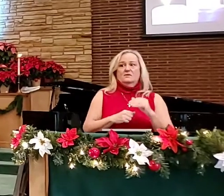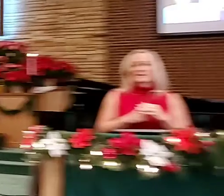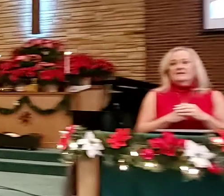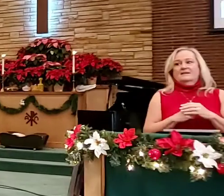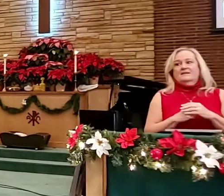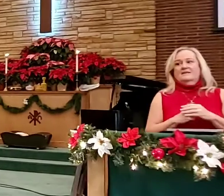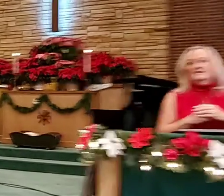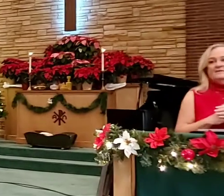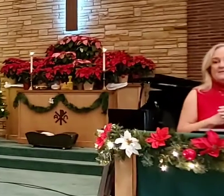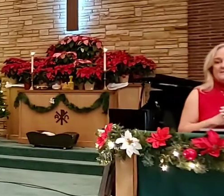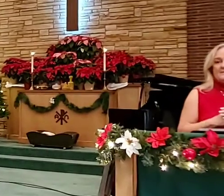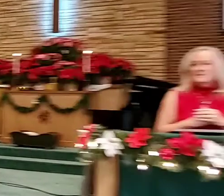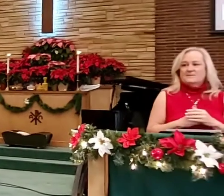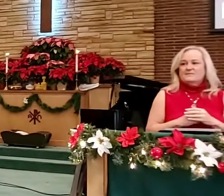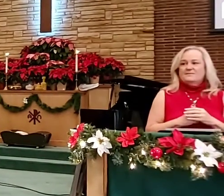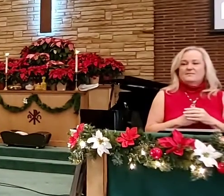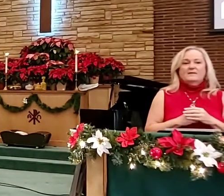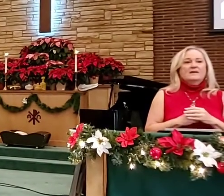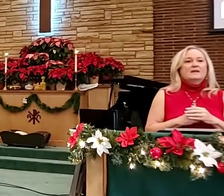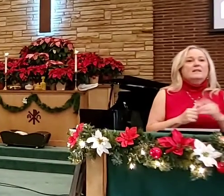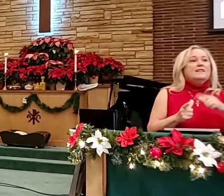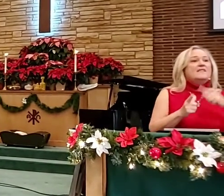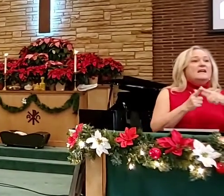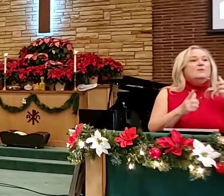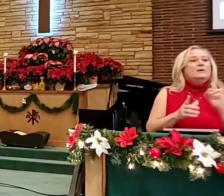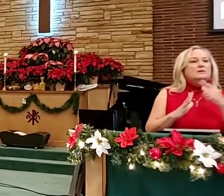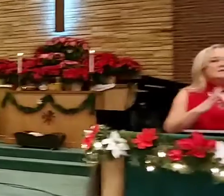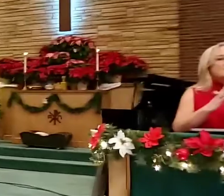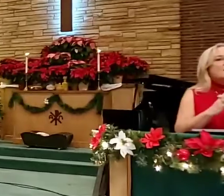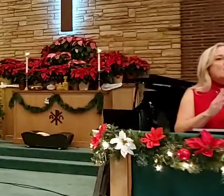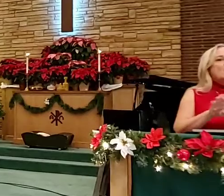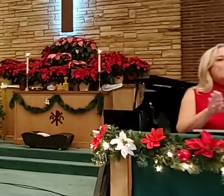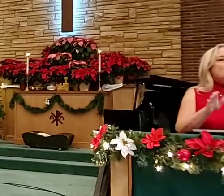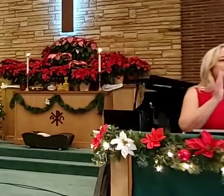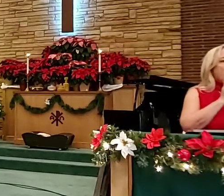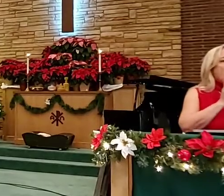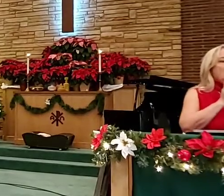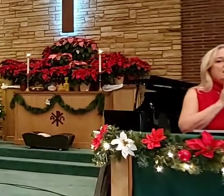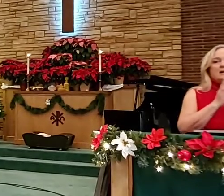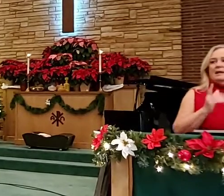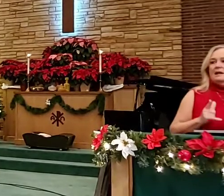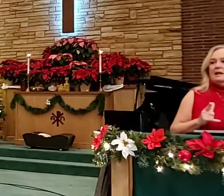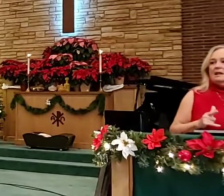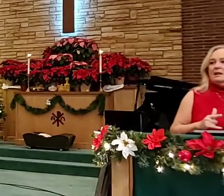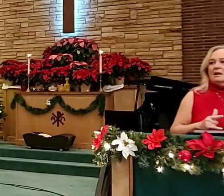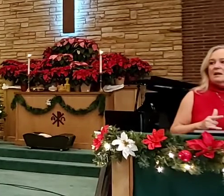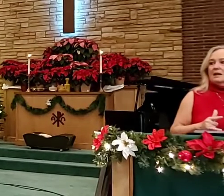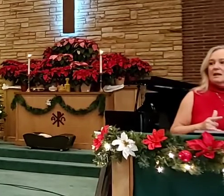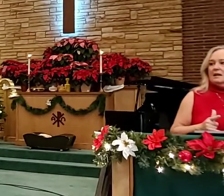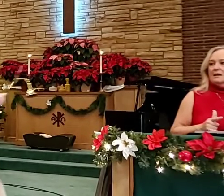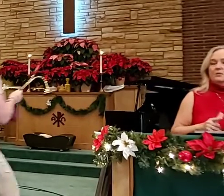lit the candles, then we will begin our opening prayer, and Lila will lead us in